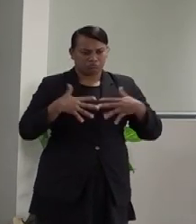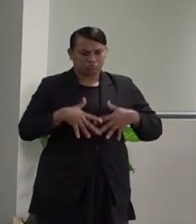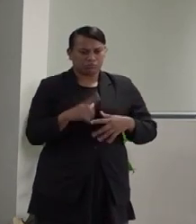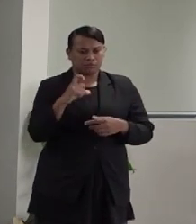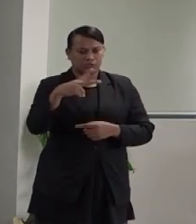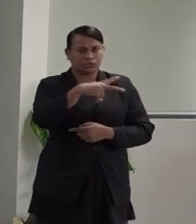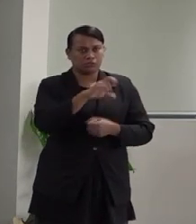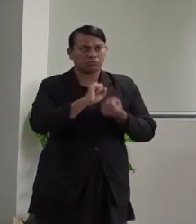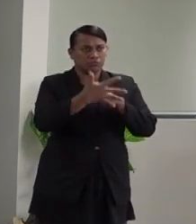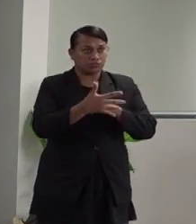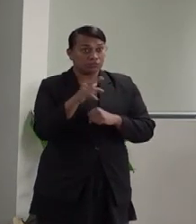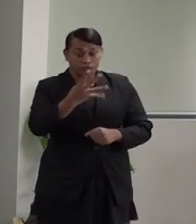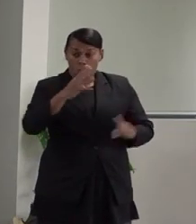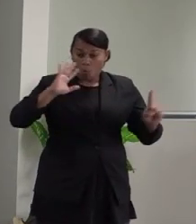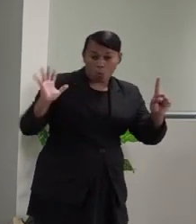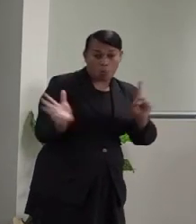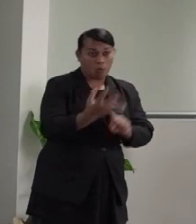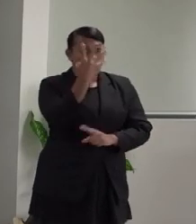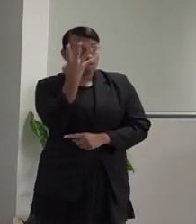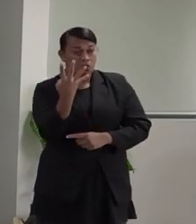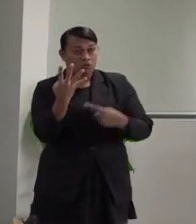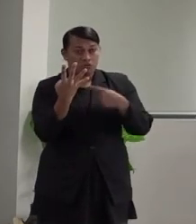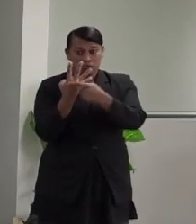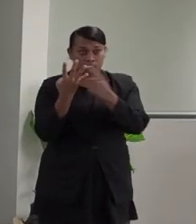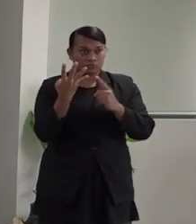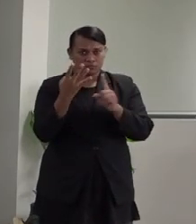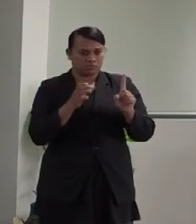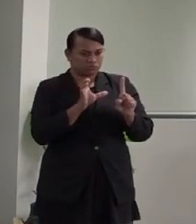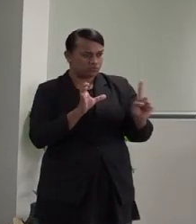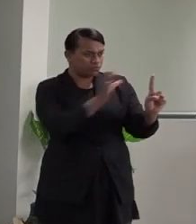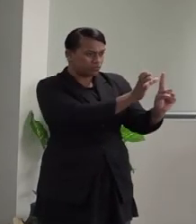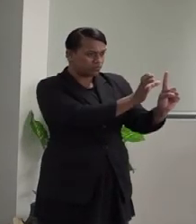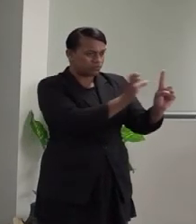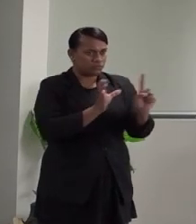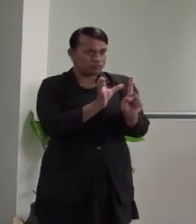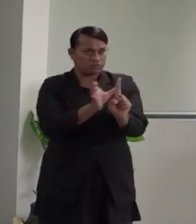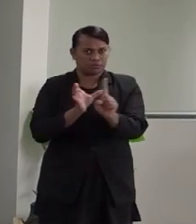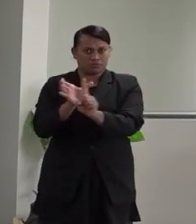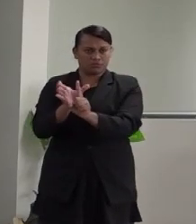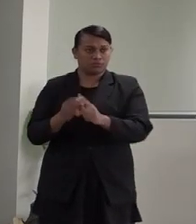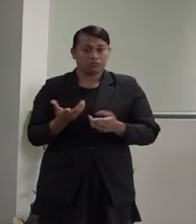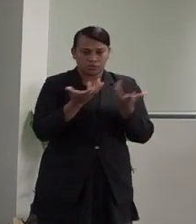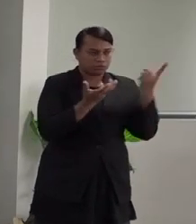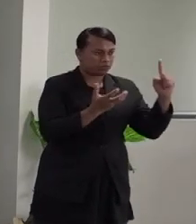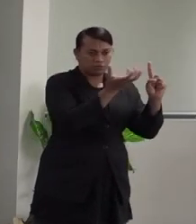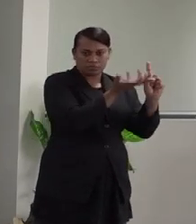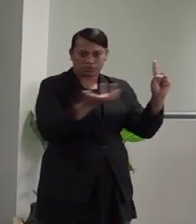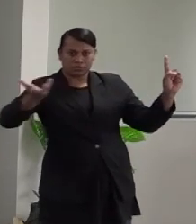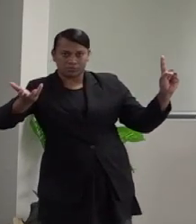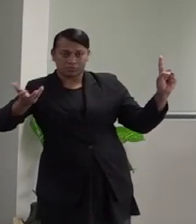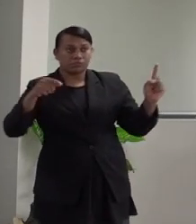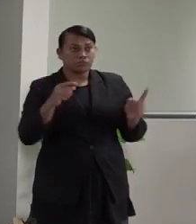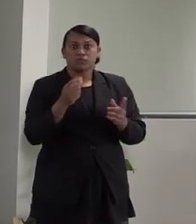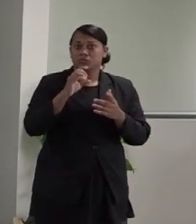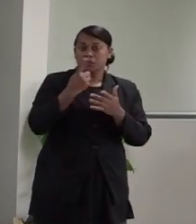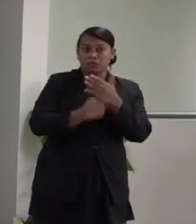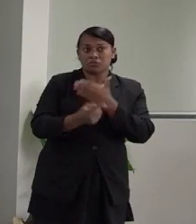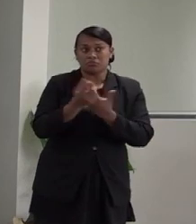All four remain safely isolated from the public. With every case of the virus, our contact